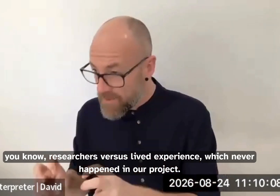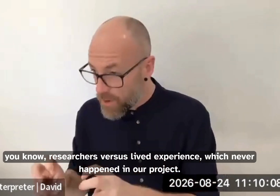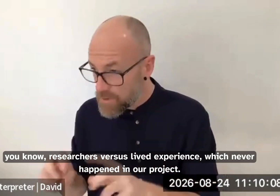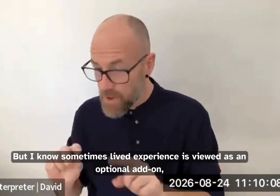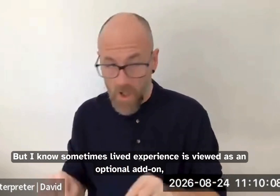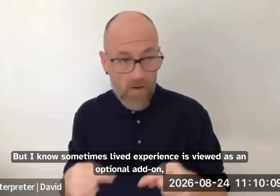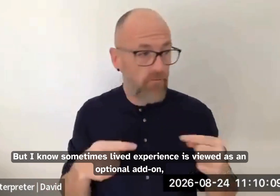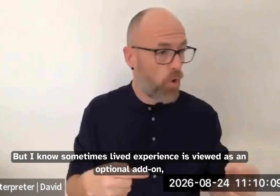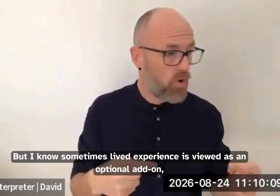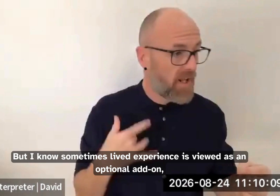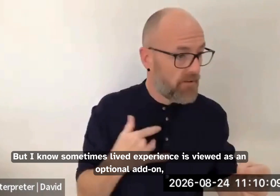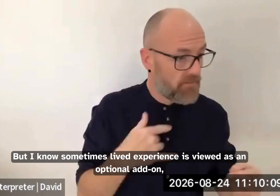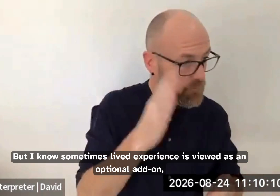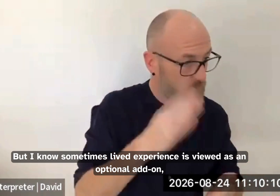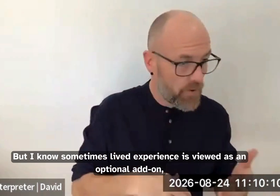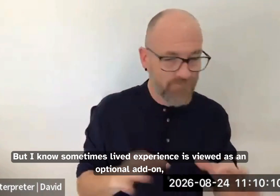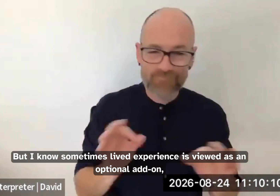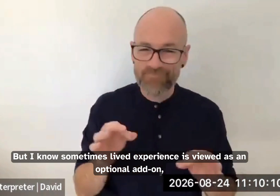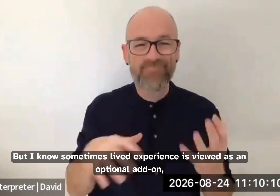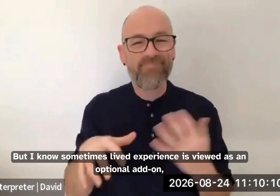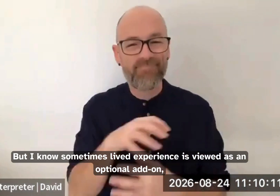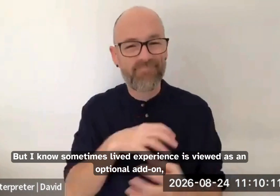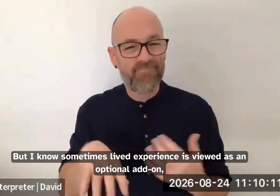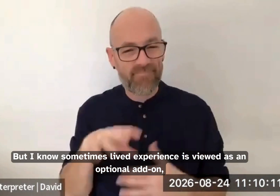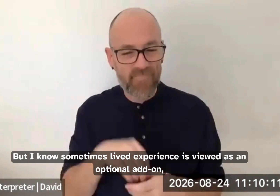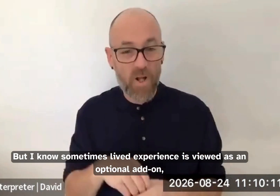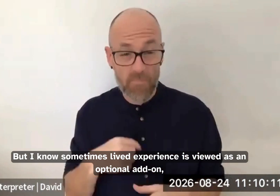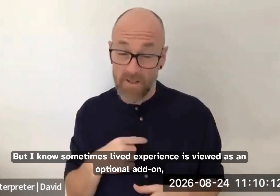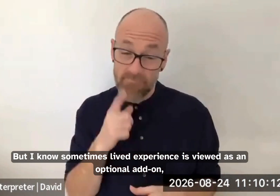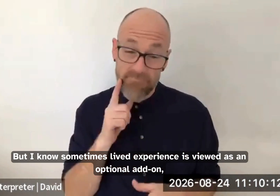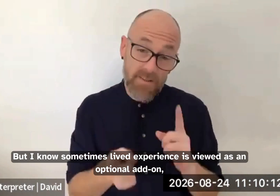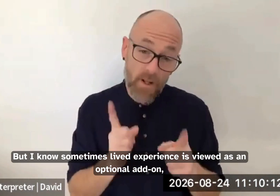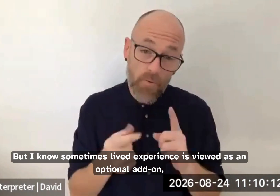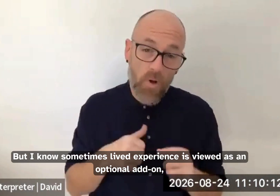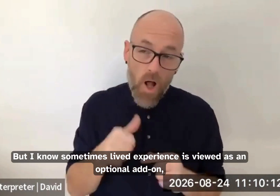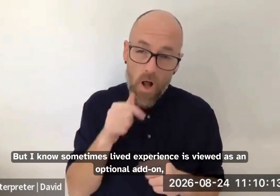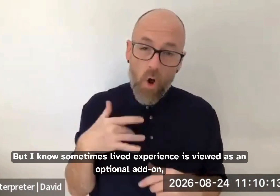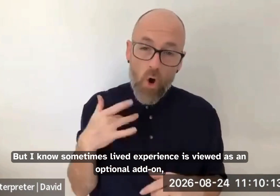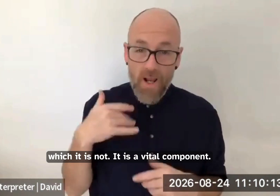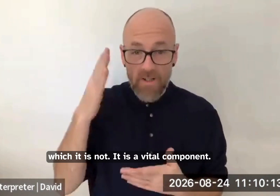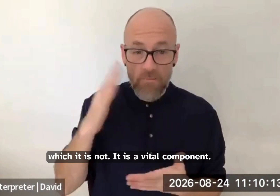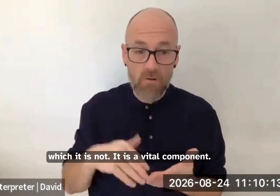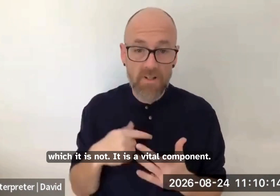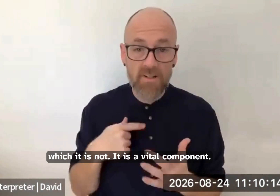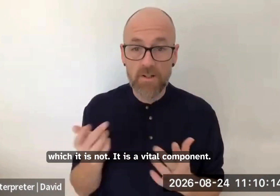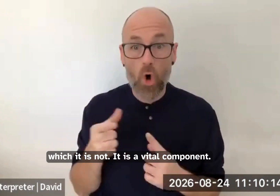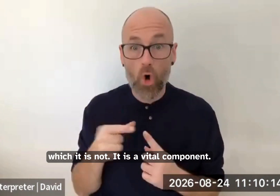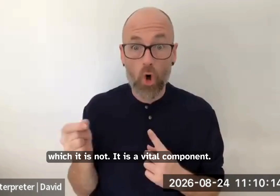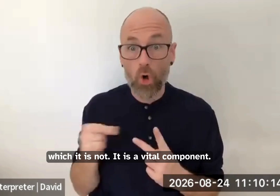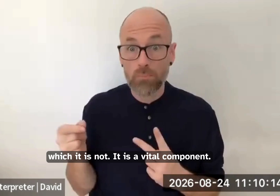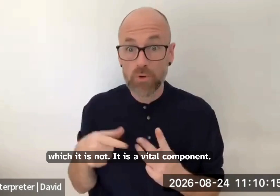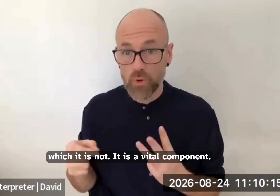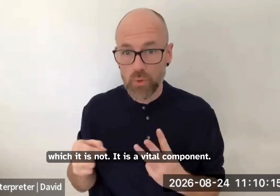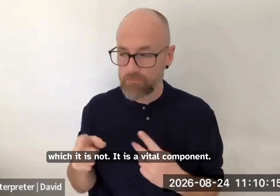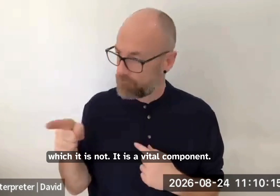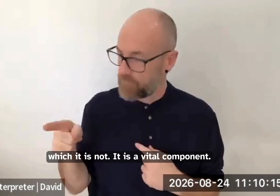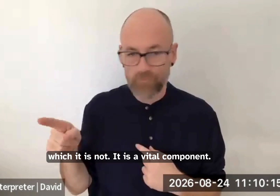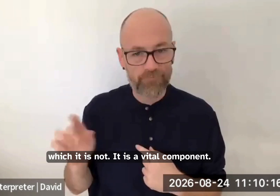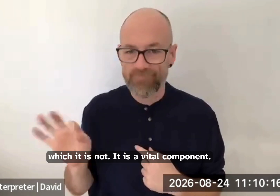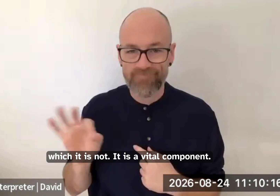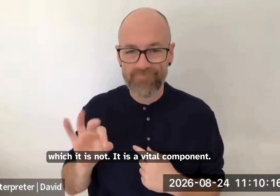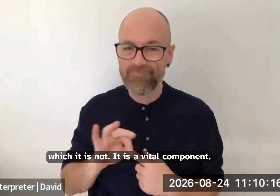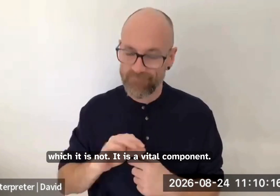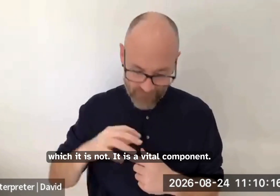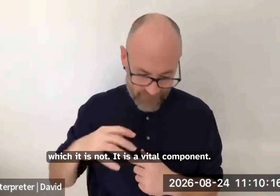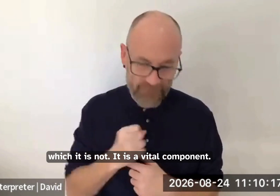in our project. But I know sometimes lived experience is viewed as an optional add-on, which it is not. It is a vital component.